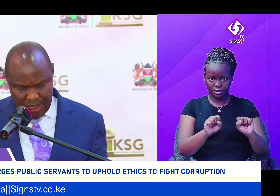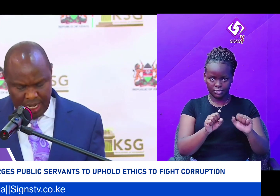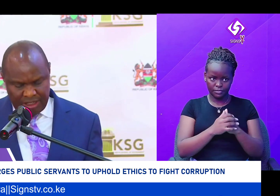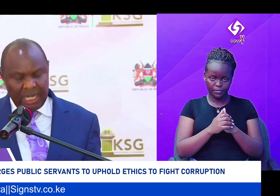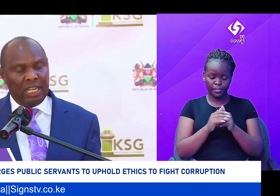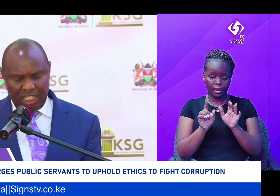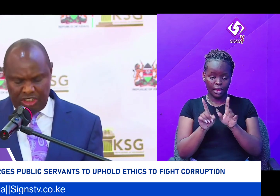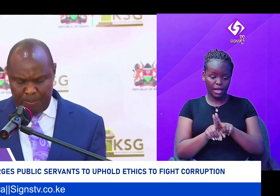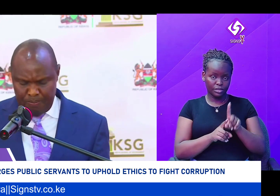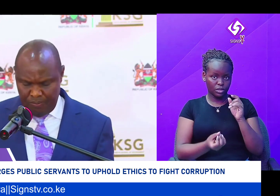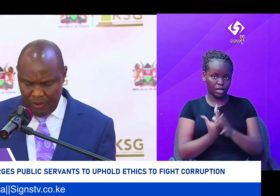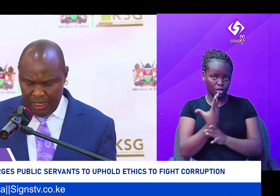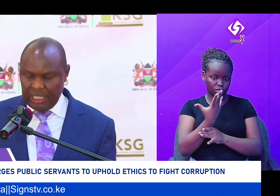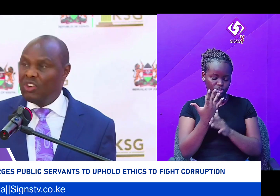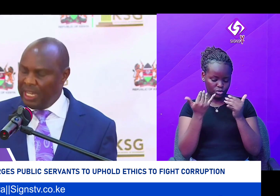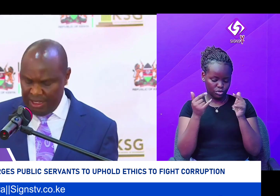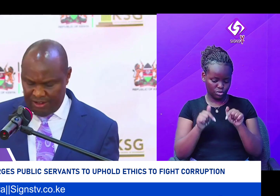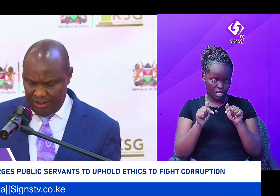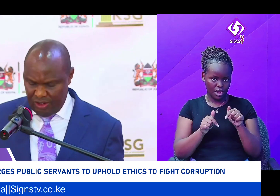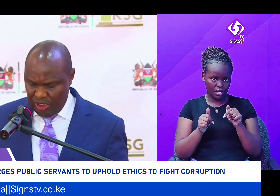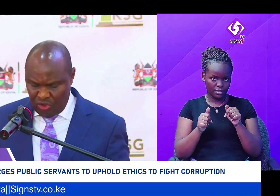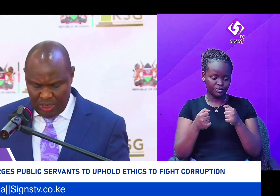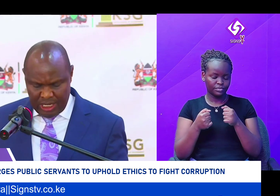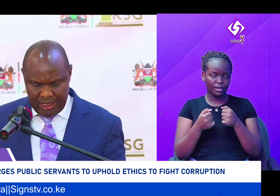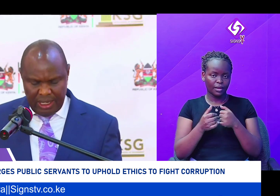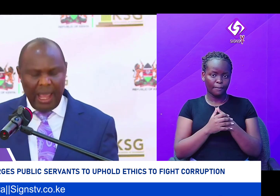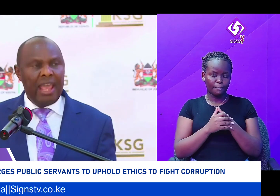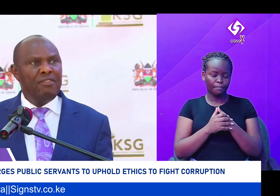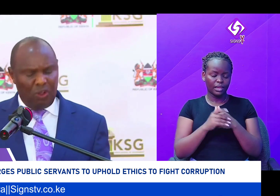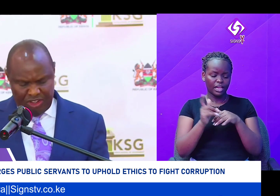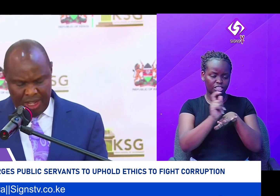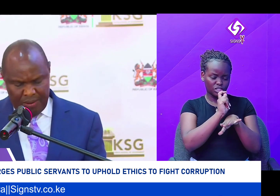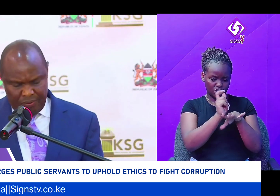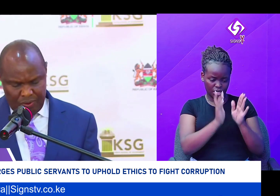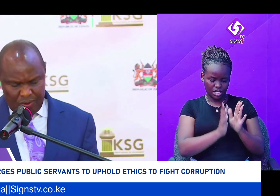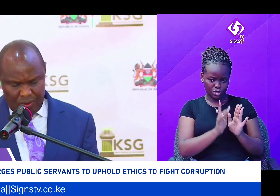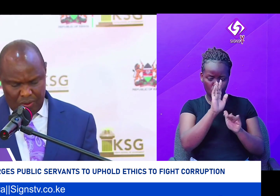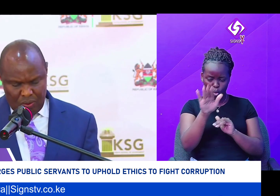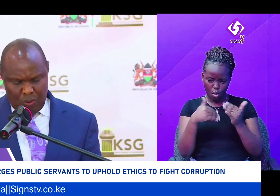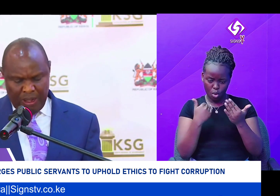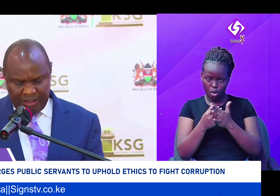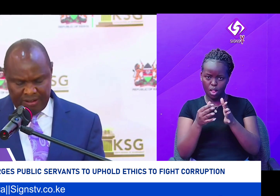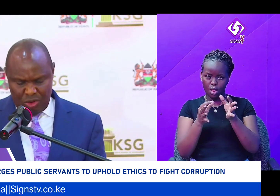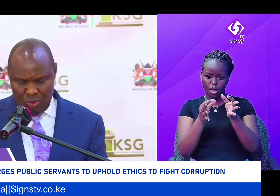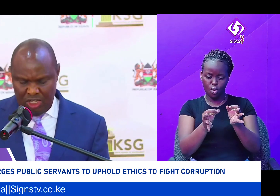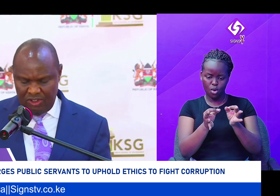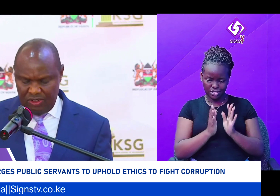I challenge the leadership and the trainers to ensure that every officer who passes through these